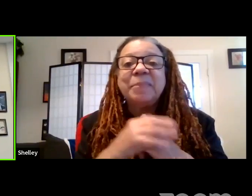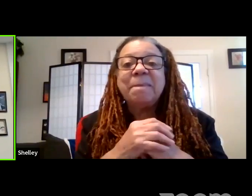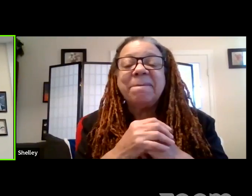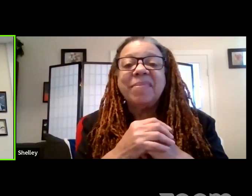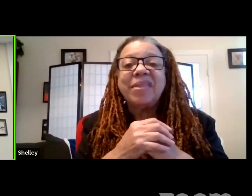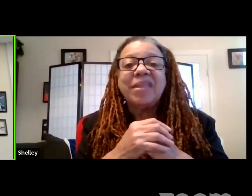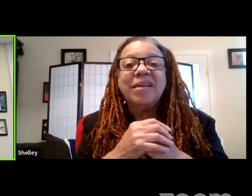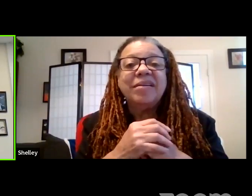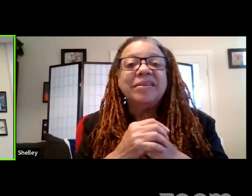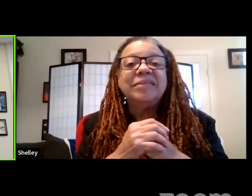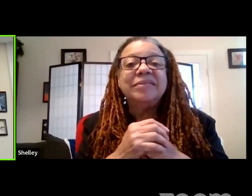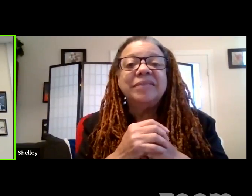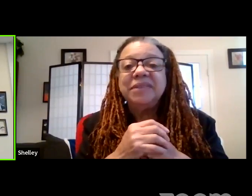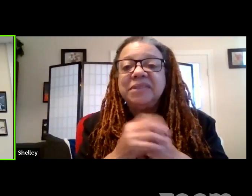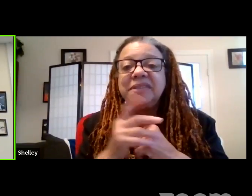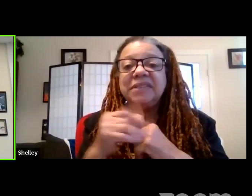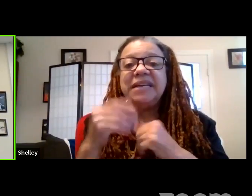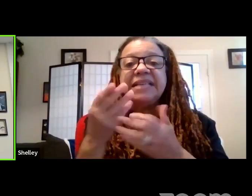Does that work, Nora?